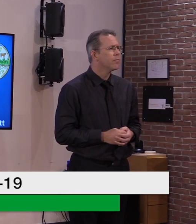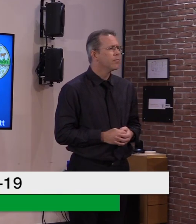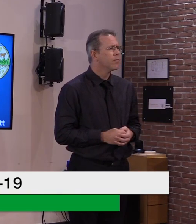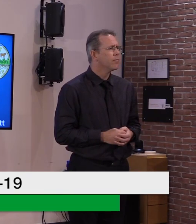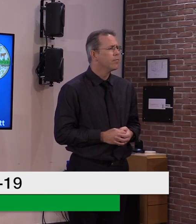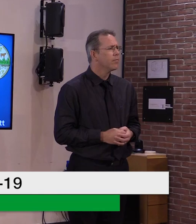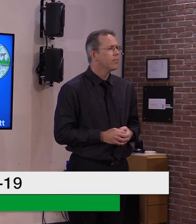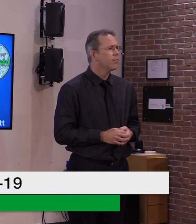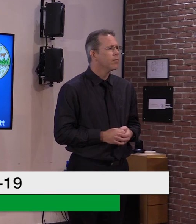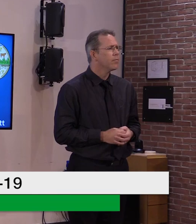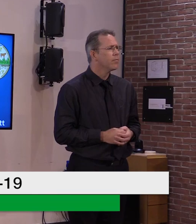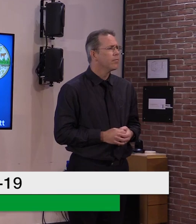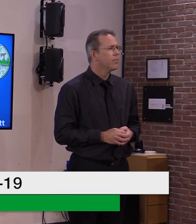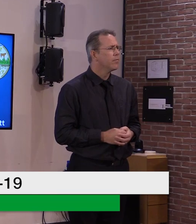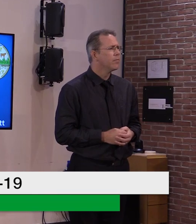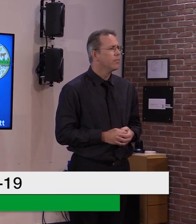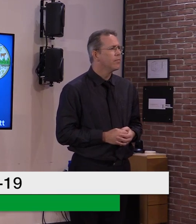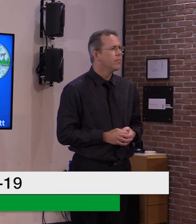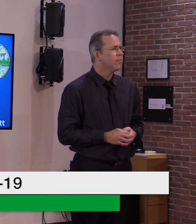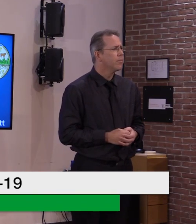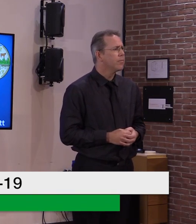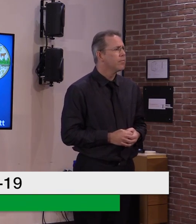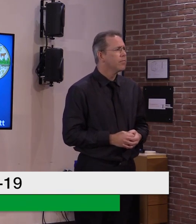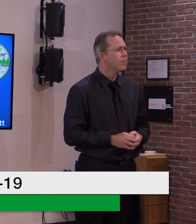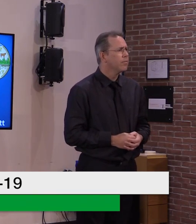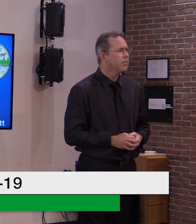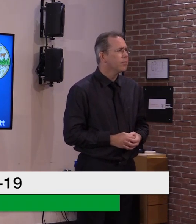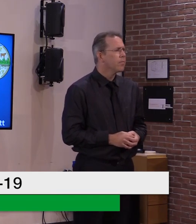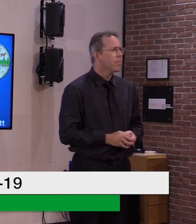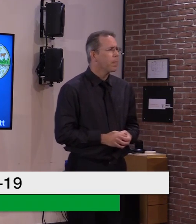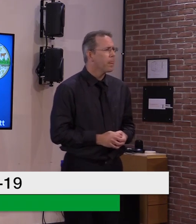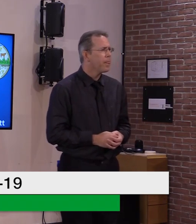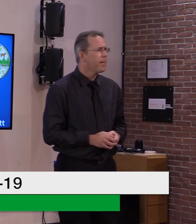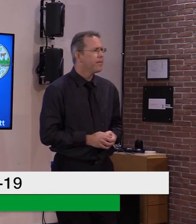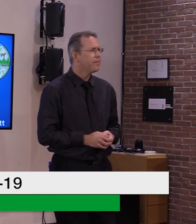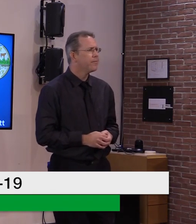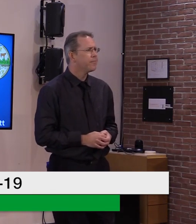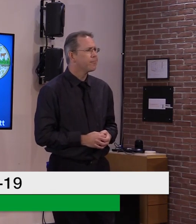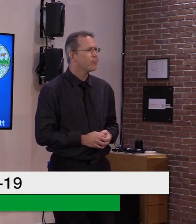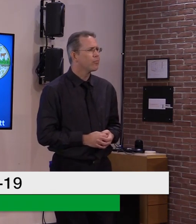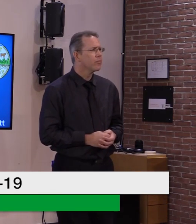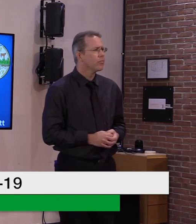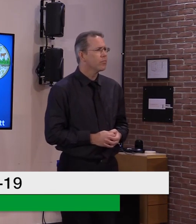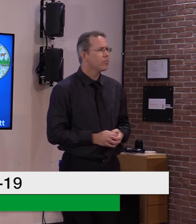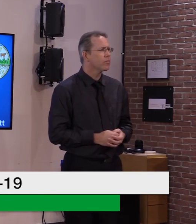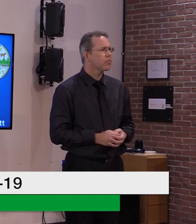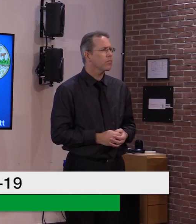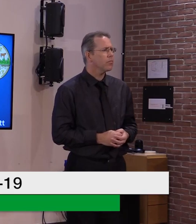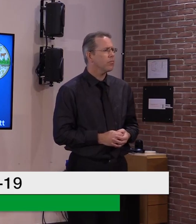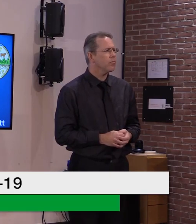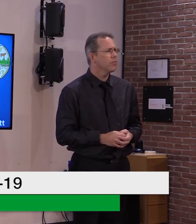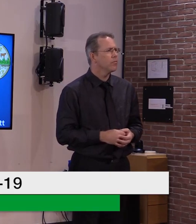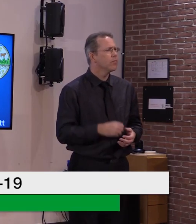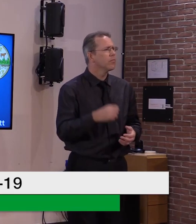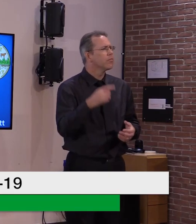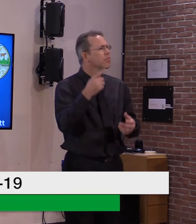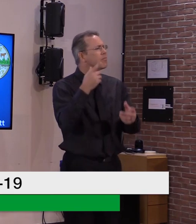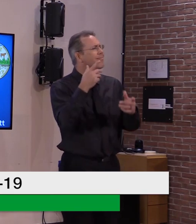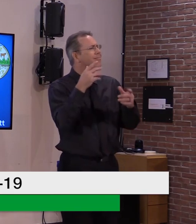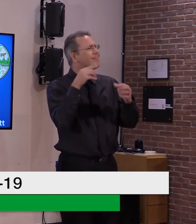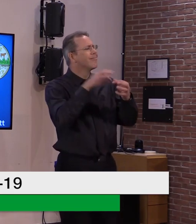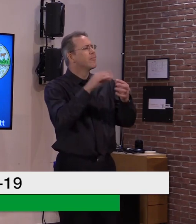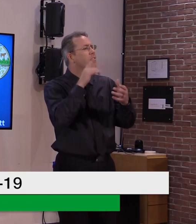weeks so i just wanted to clarify the language a little bit on that yeah hi craig uh it's more about